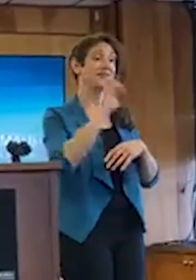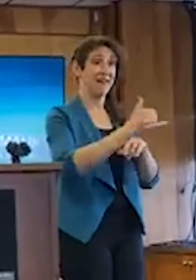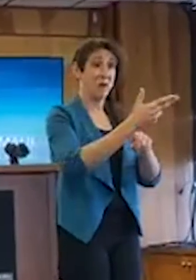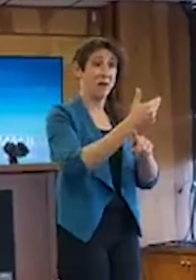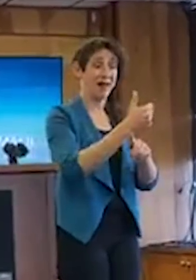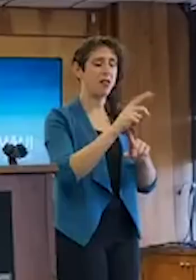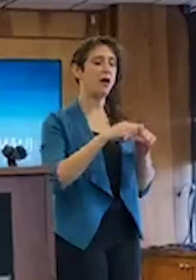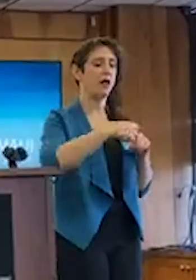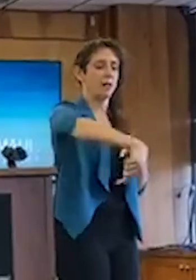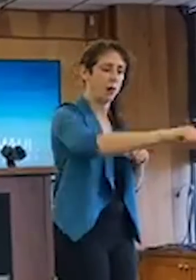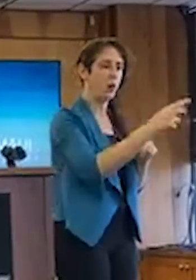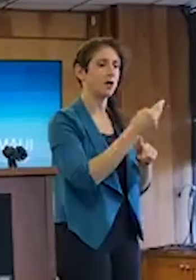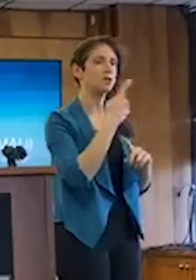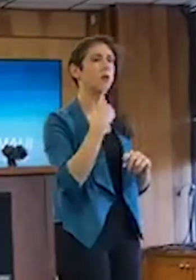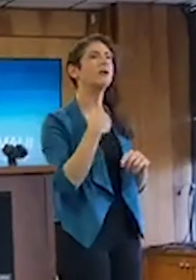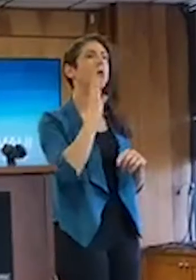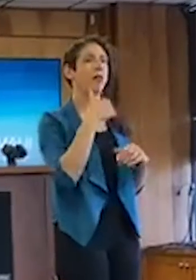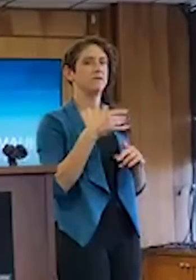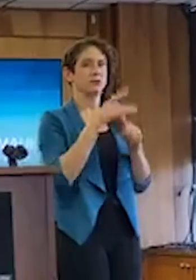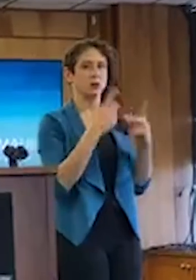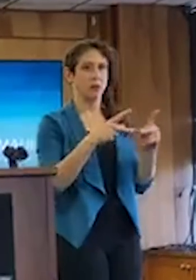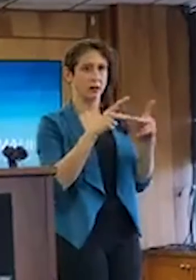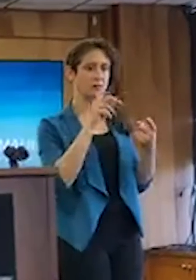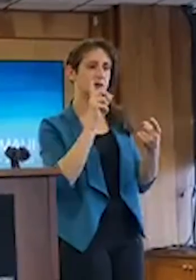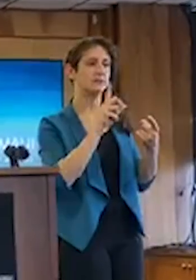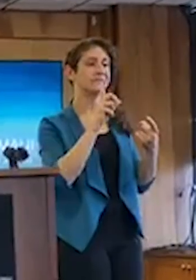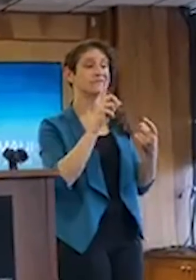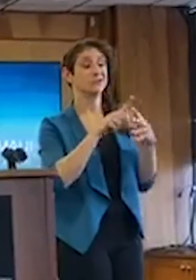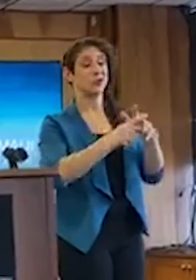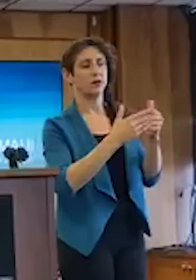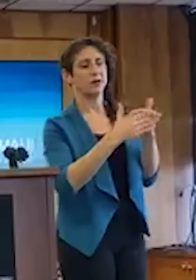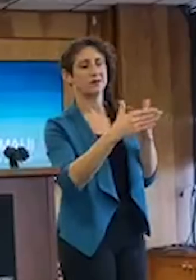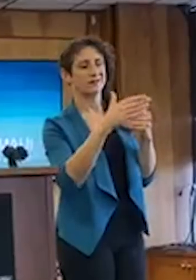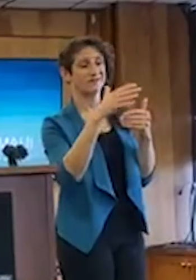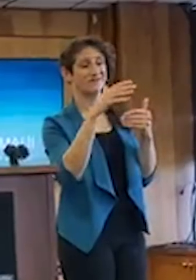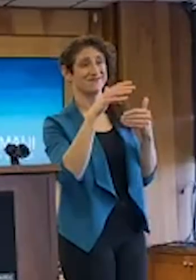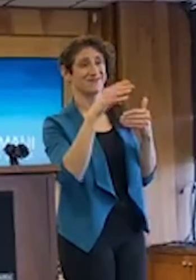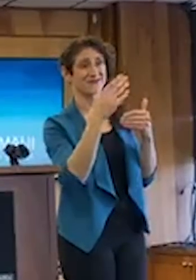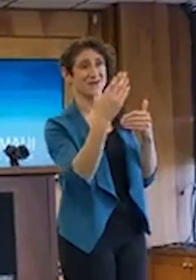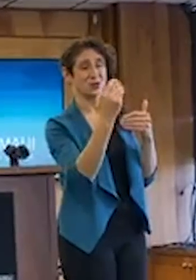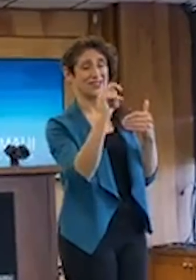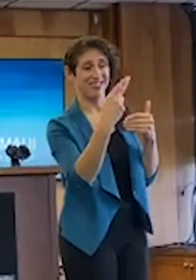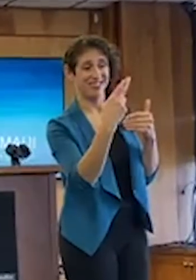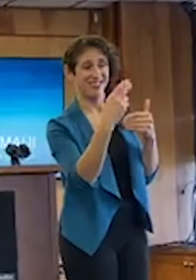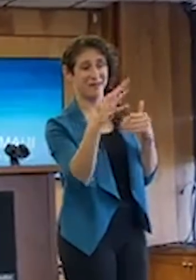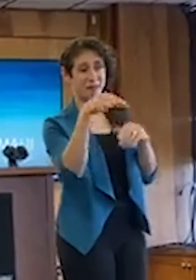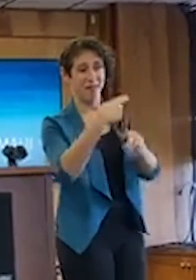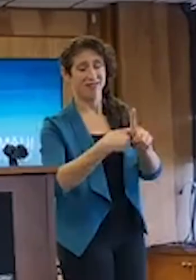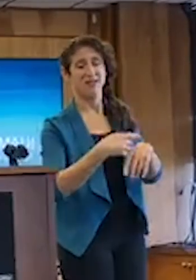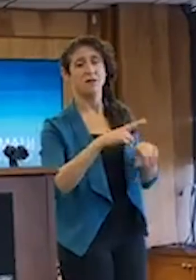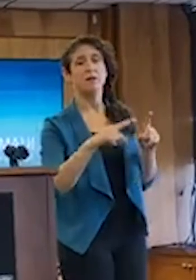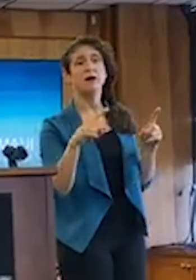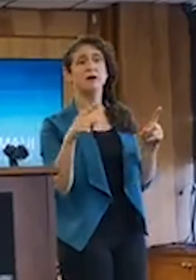facility will be made to us as of the 14th. But how we implement it, and you know, there's still some issues to be worked on, but we